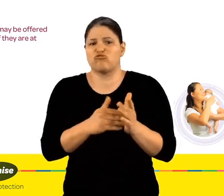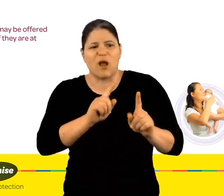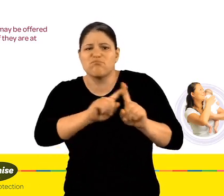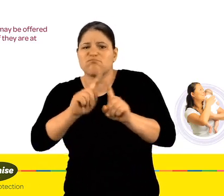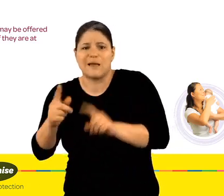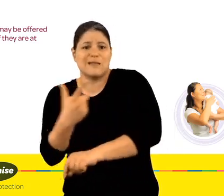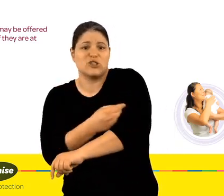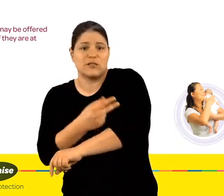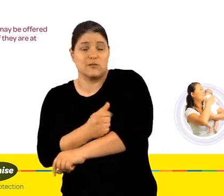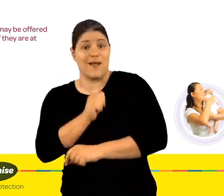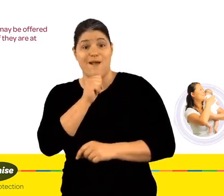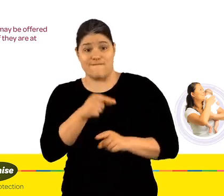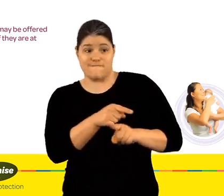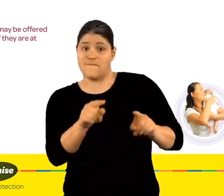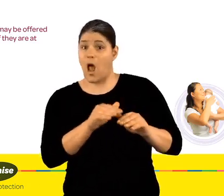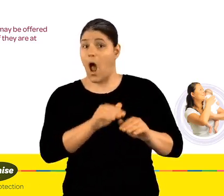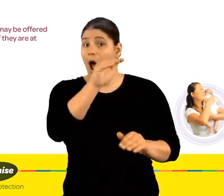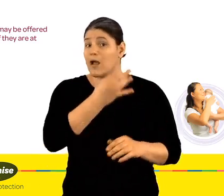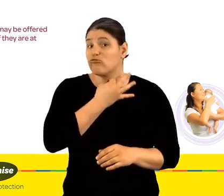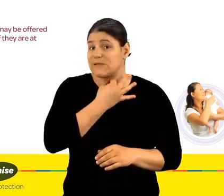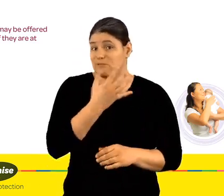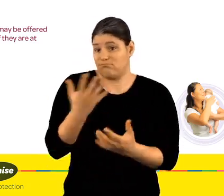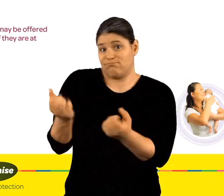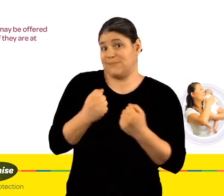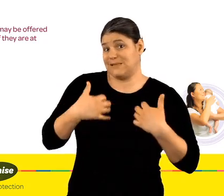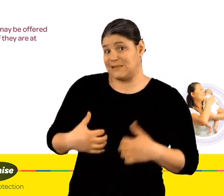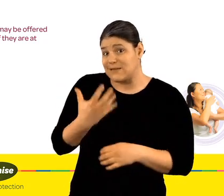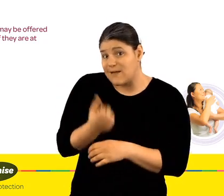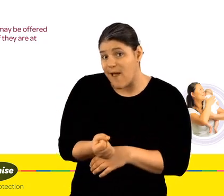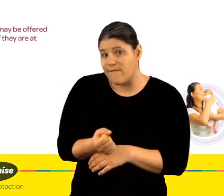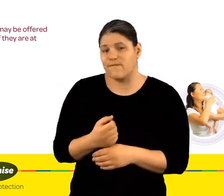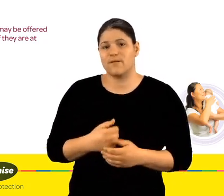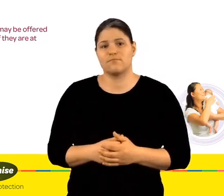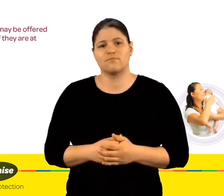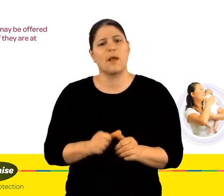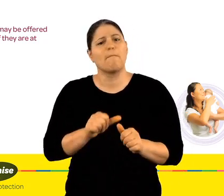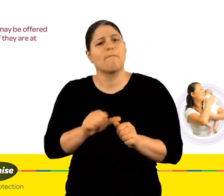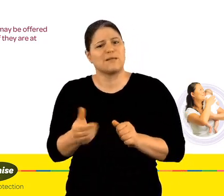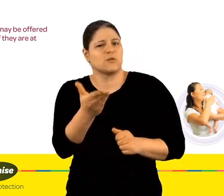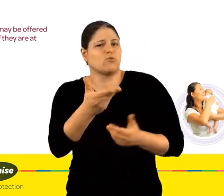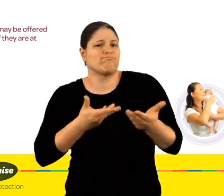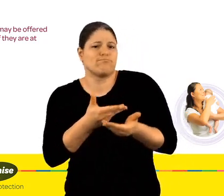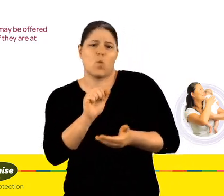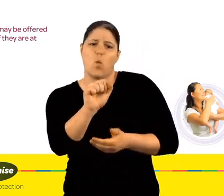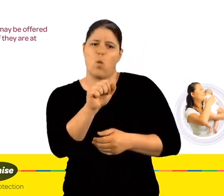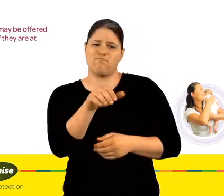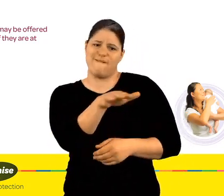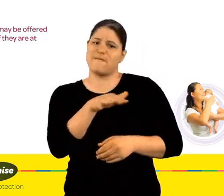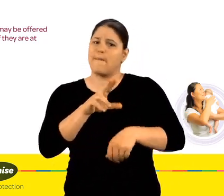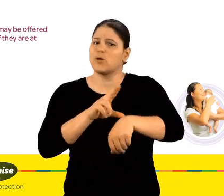Some babies and children may be offered additional immunizations if they are at high risk of disease. Your family doctor